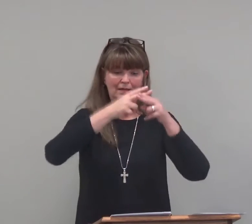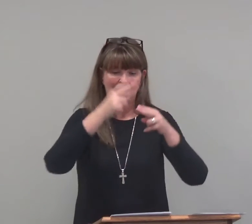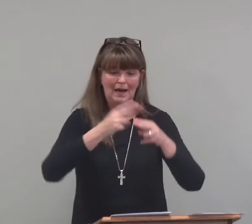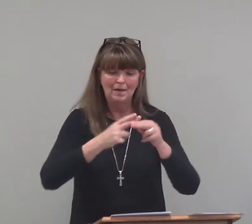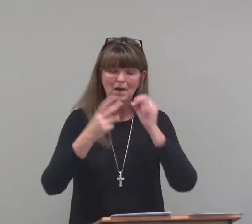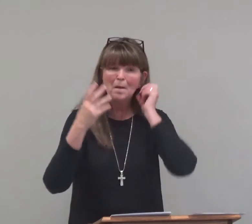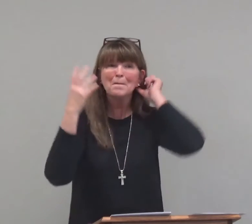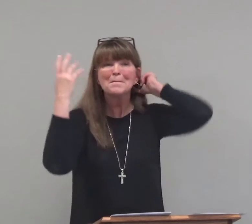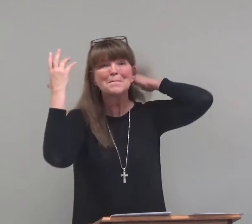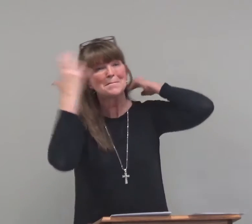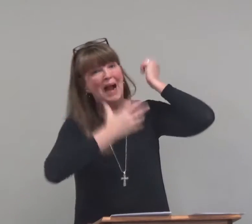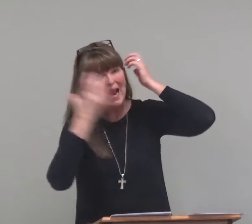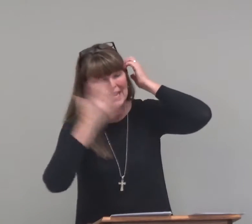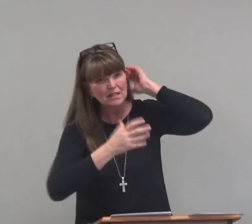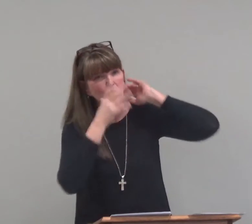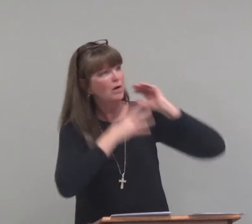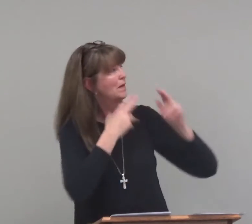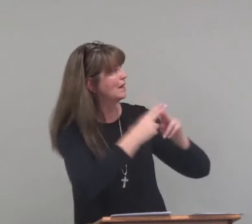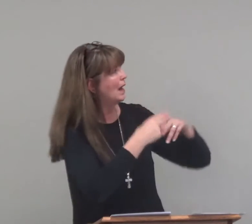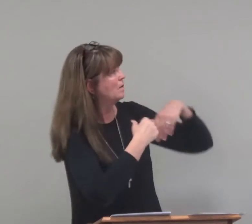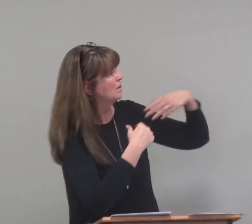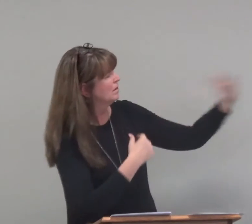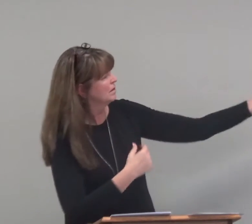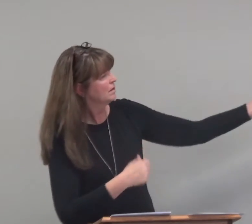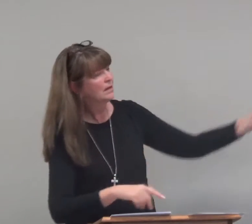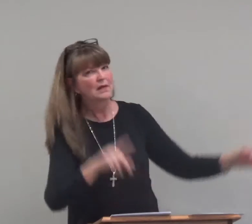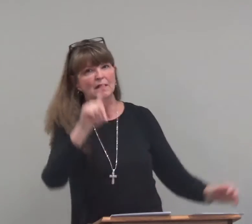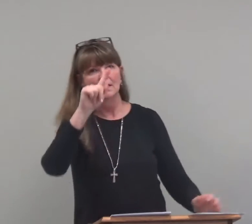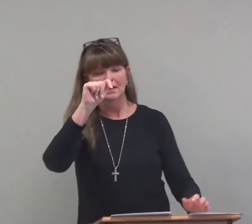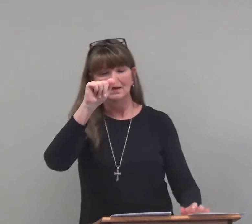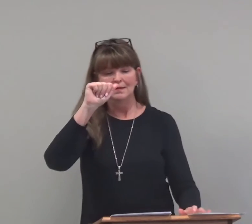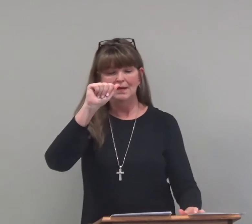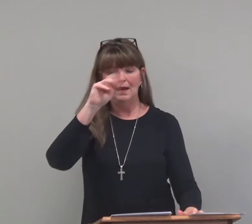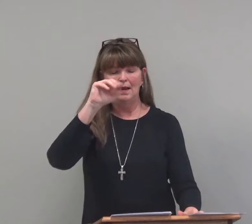on 4 amazing women. And they were Tamar,